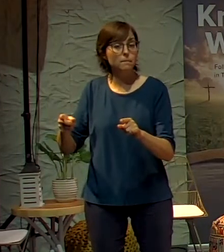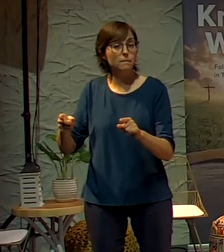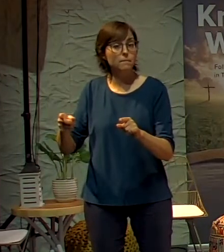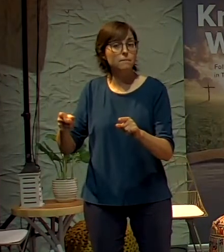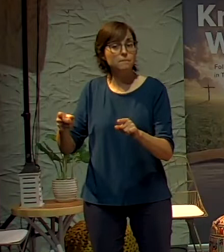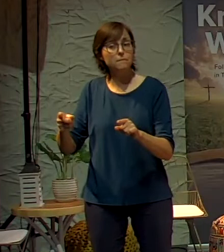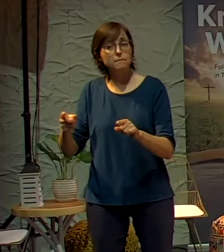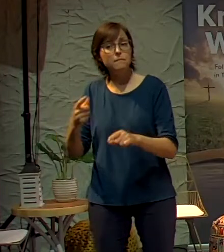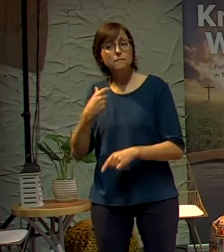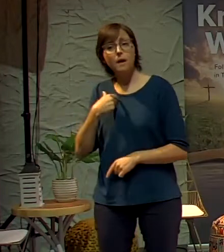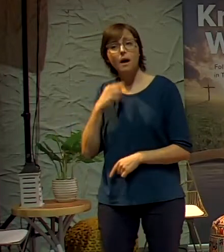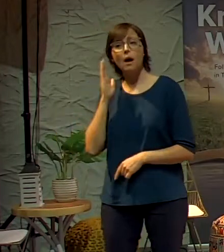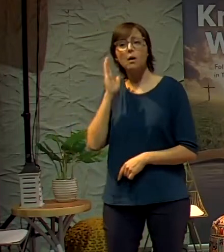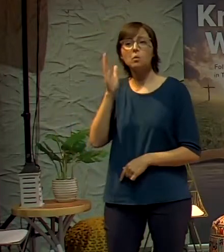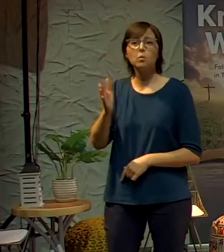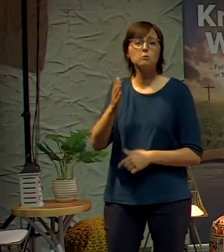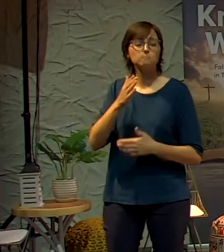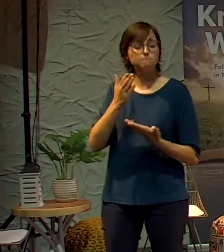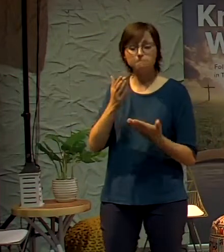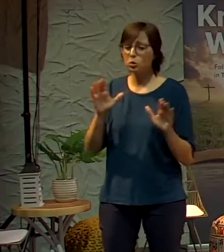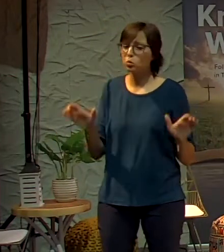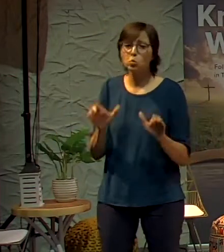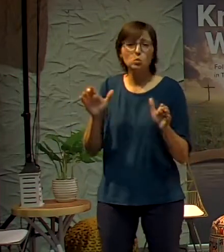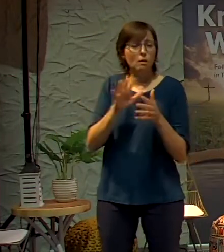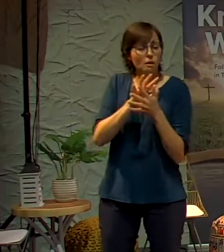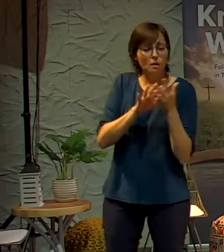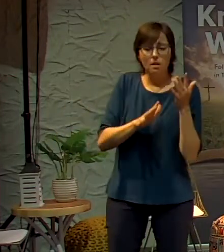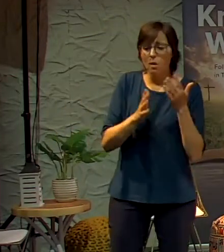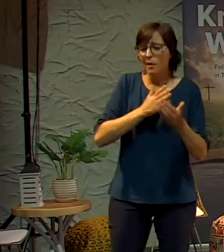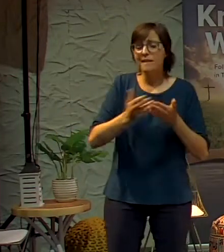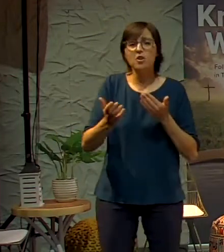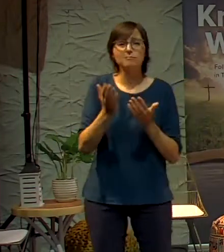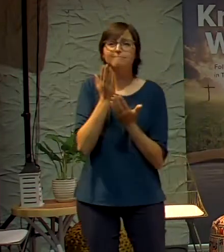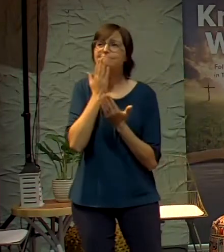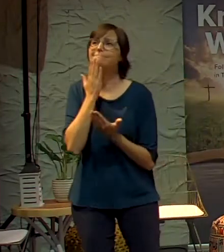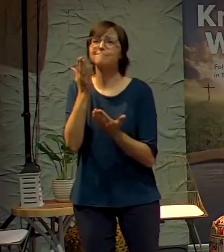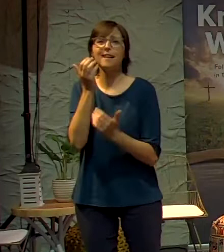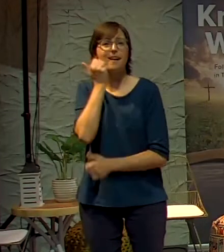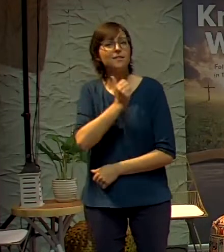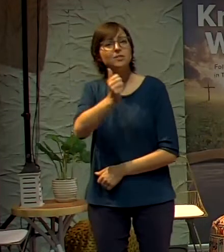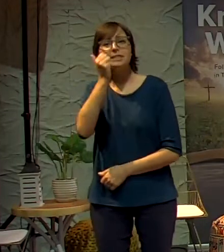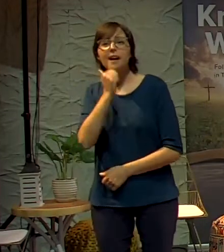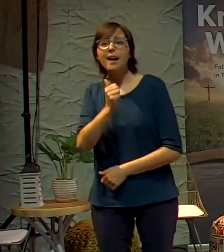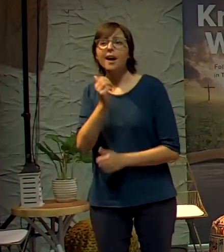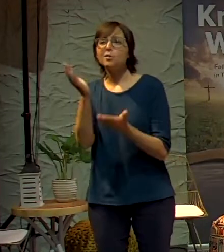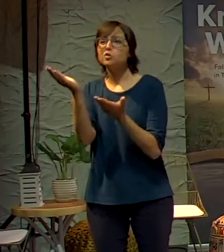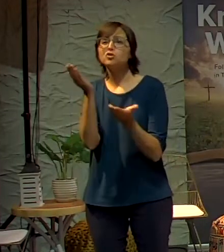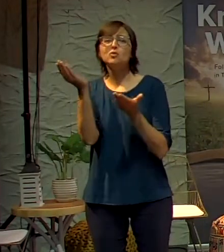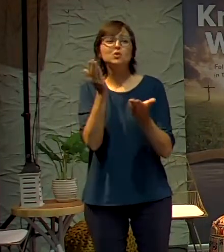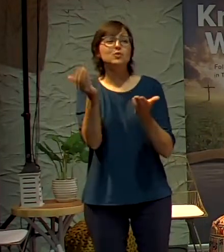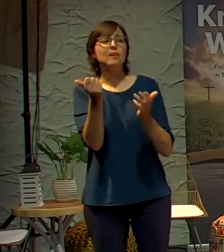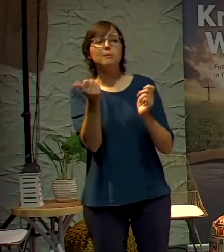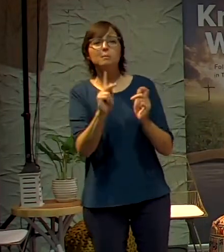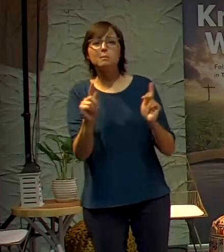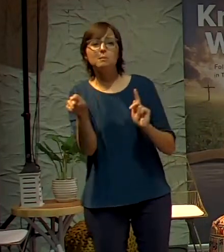I will do whatever. I'll be grateful every day of my life. I will serve others. If suffering comes my way, I'll take